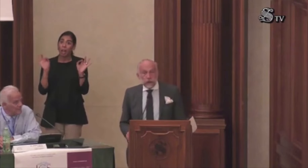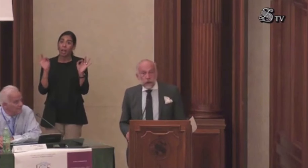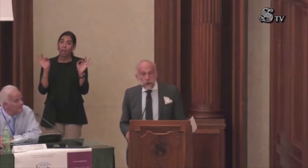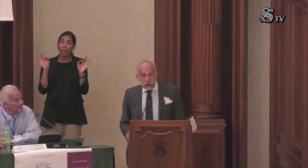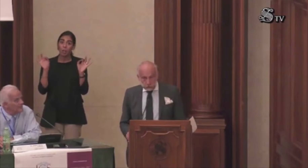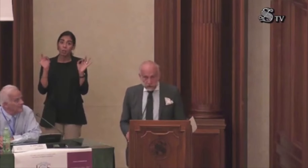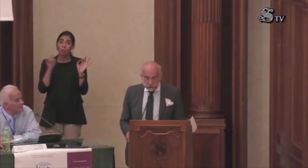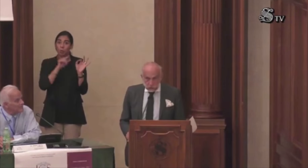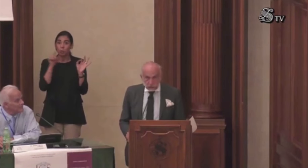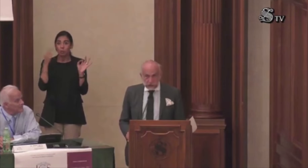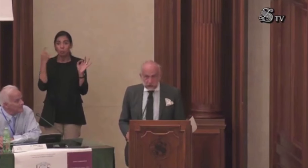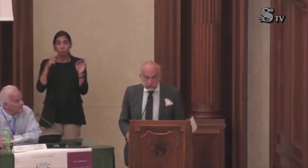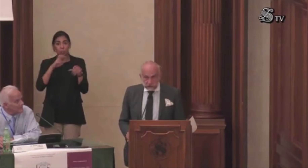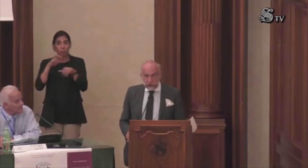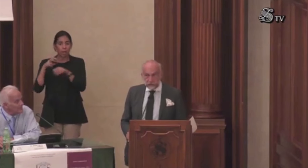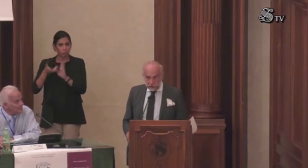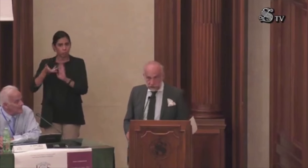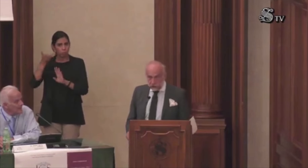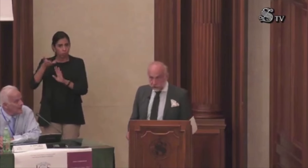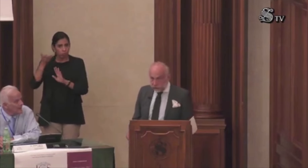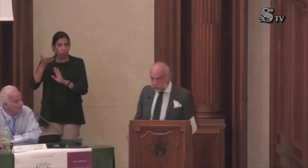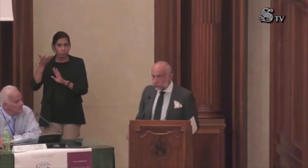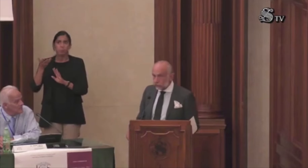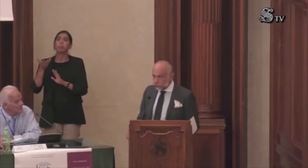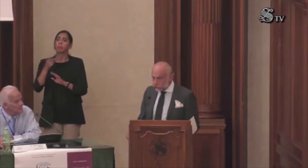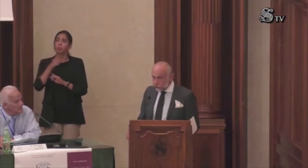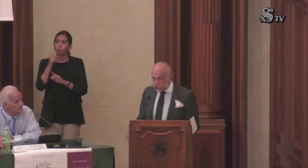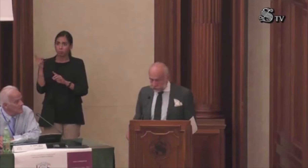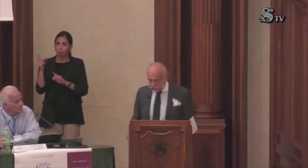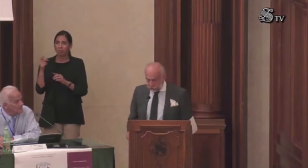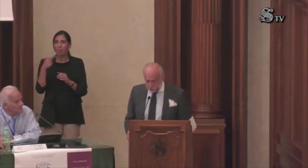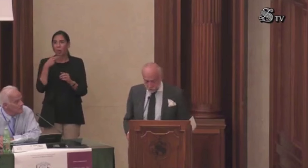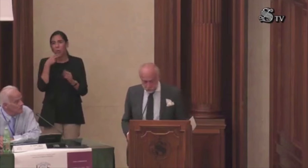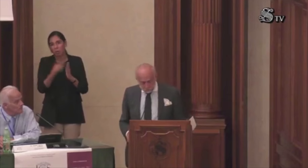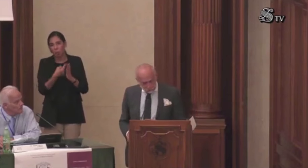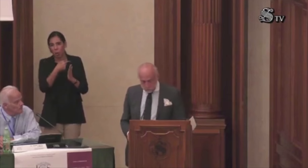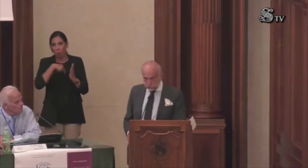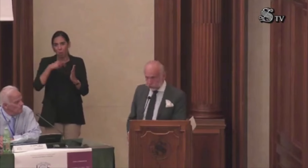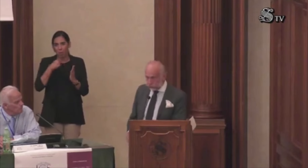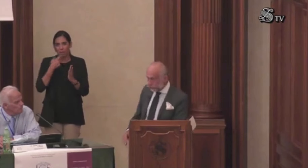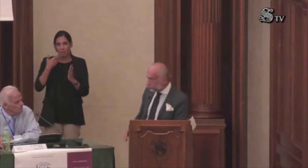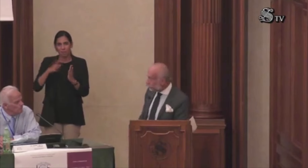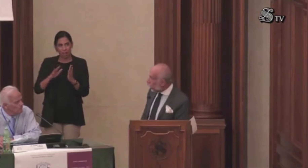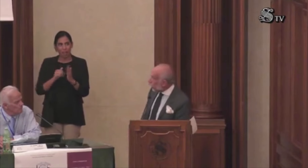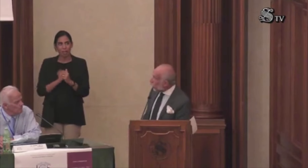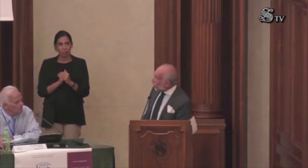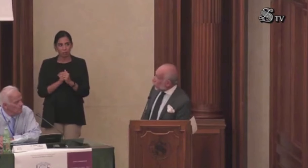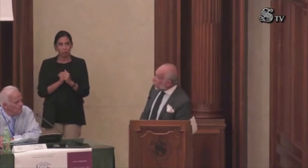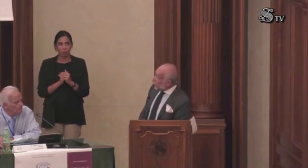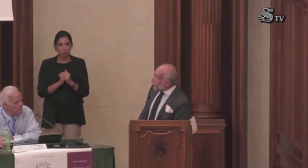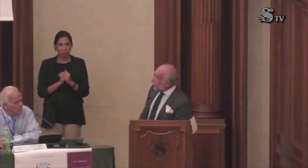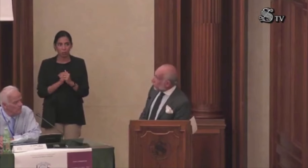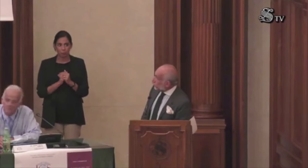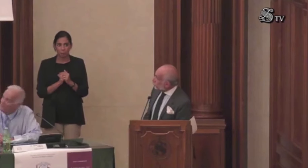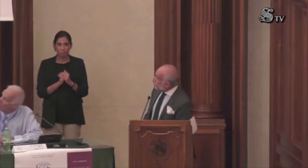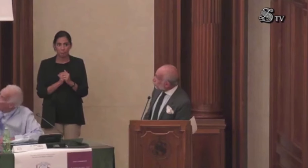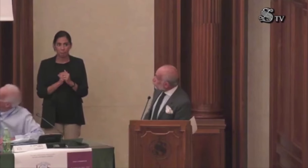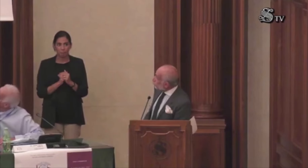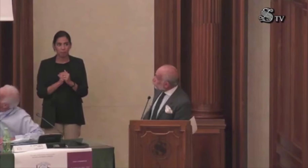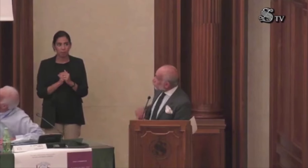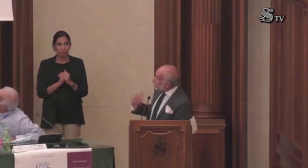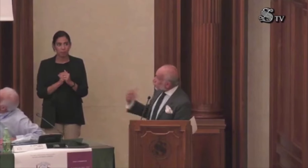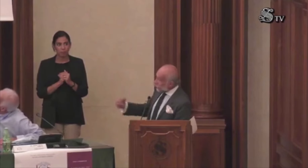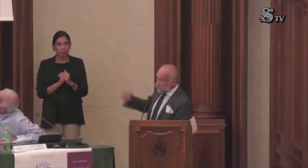these doctors mentioned us, saying, "I've learned how to treat COVID by Milan's doctors."